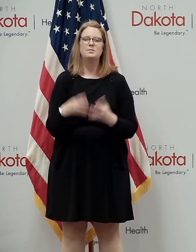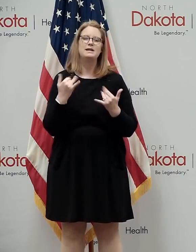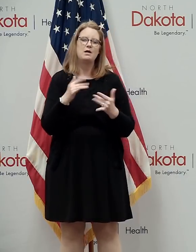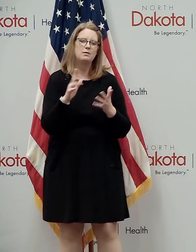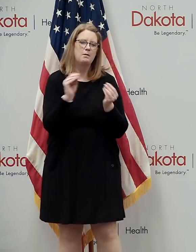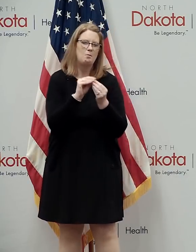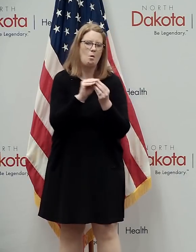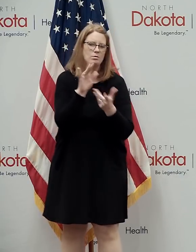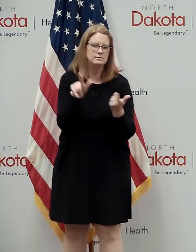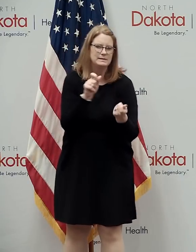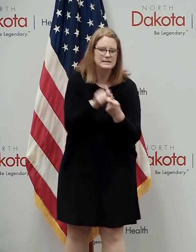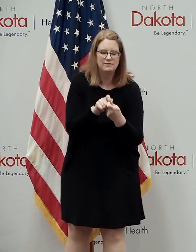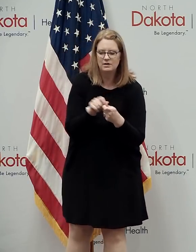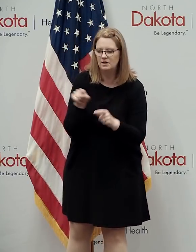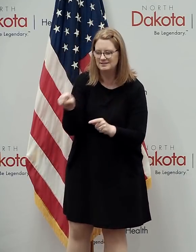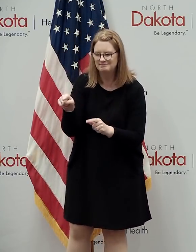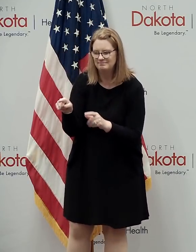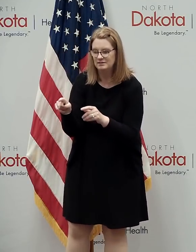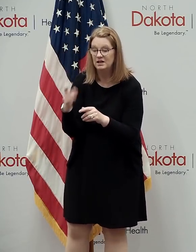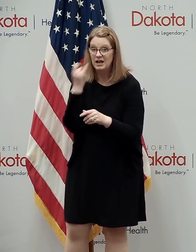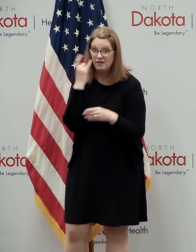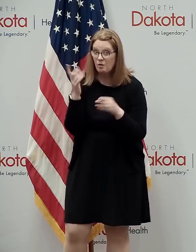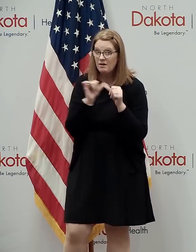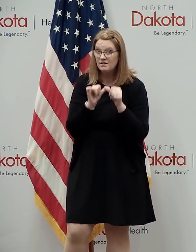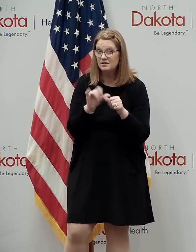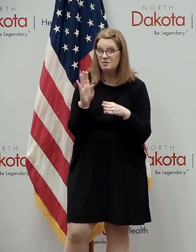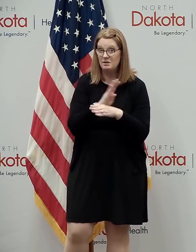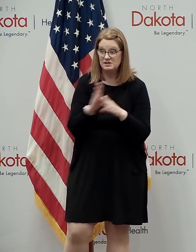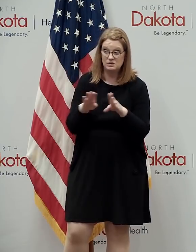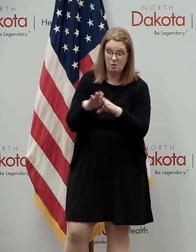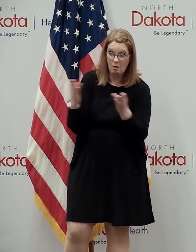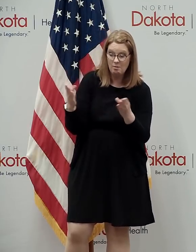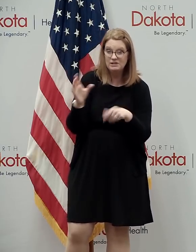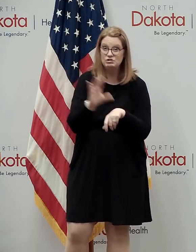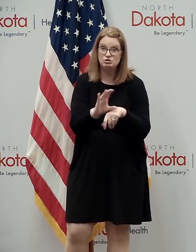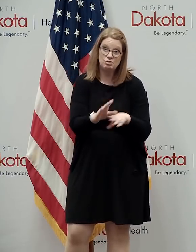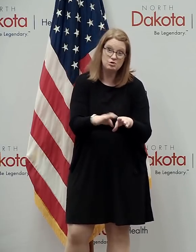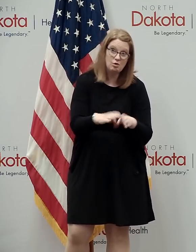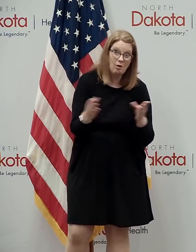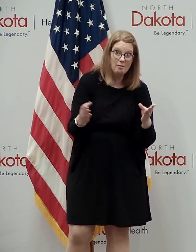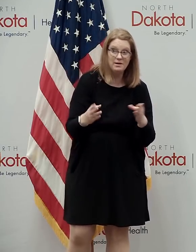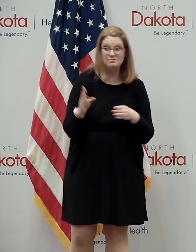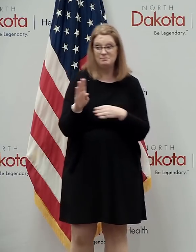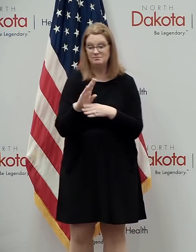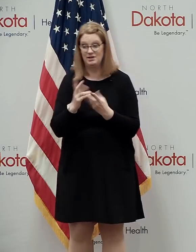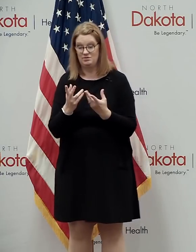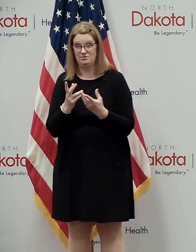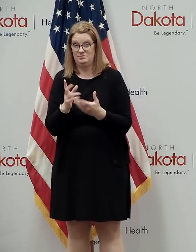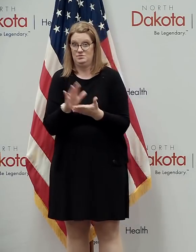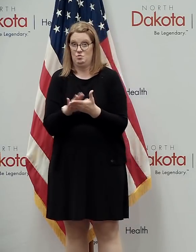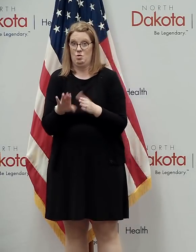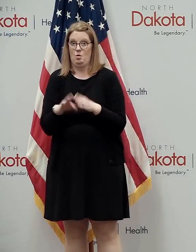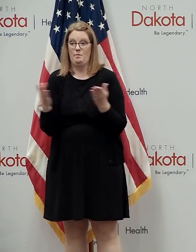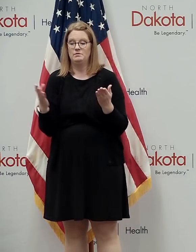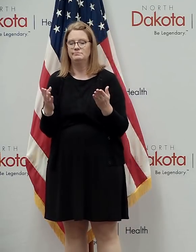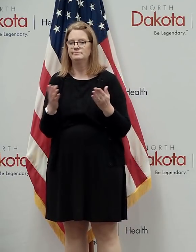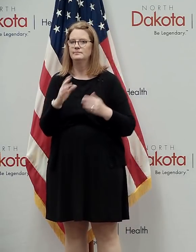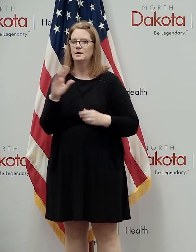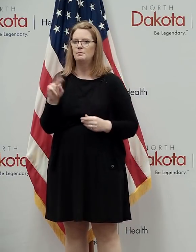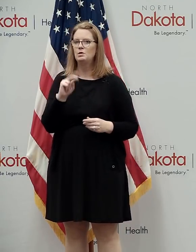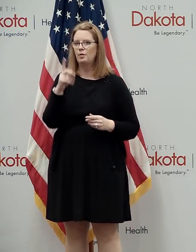So again, people that want to keep their business open, keep their school open, keep their church open, keep being North Dakota smart, and you'll be on a path to do